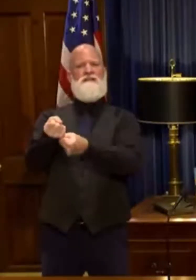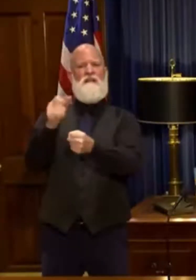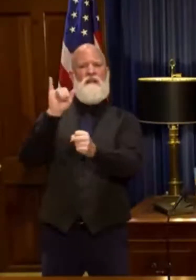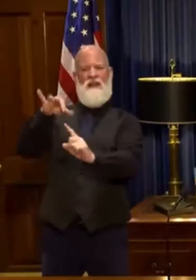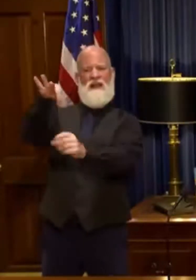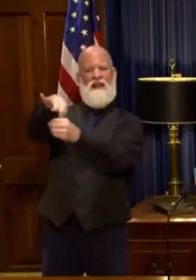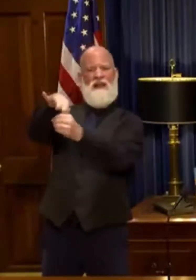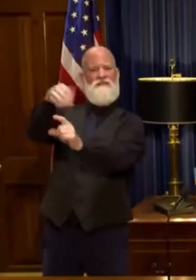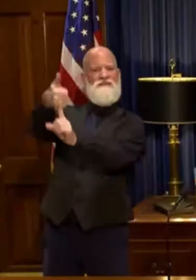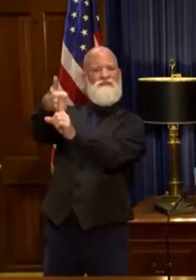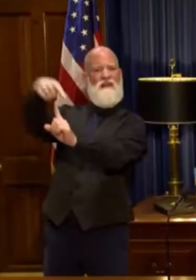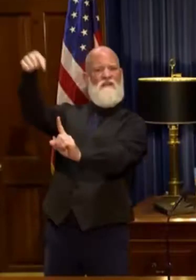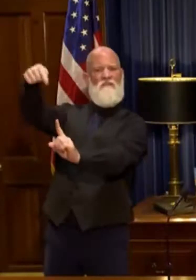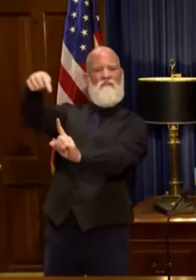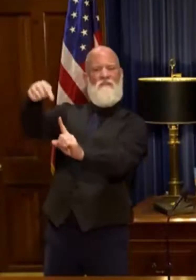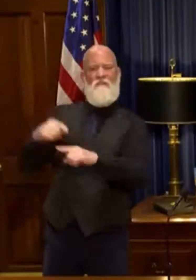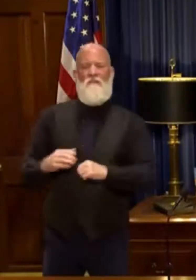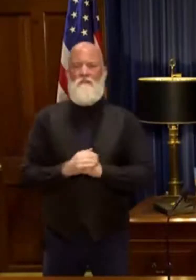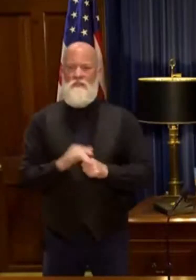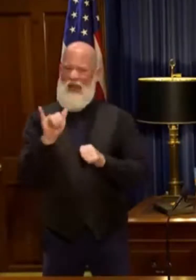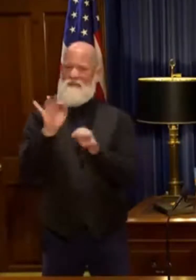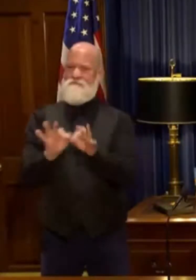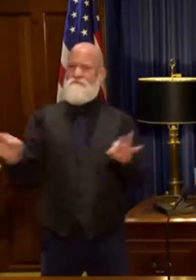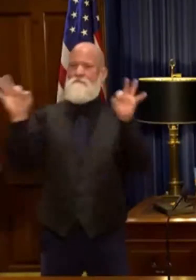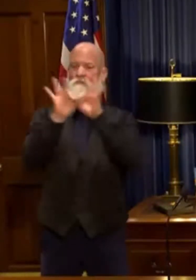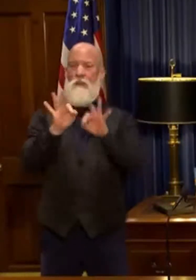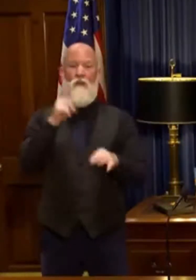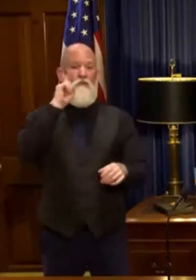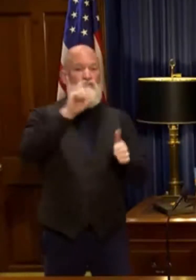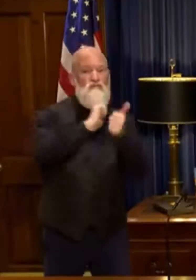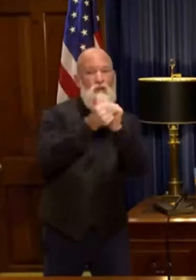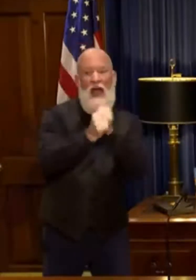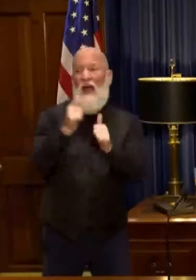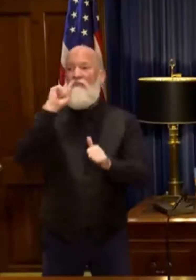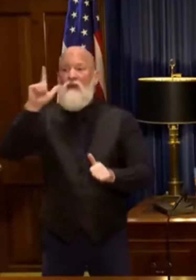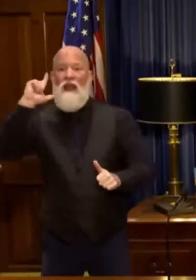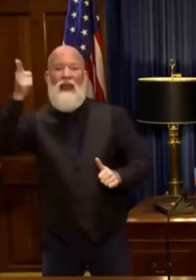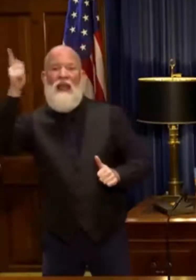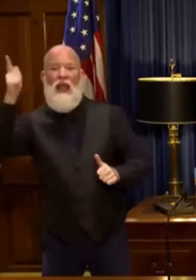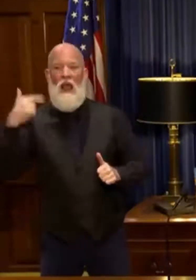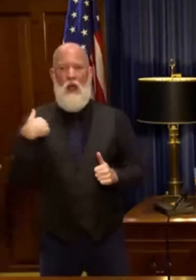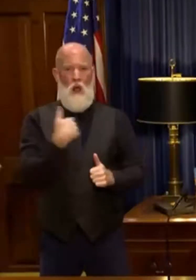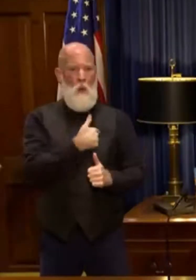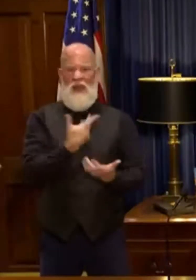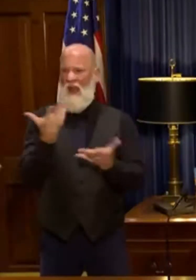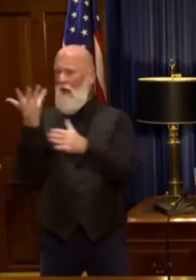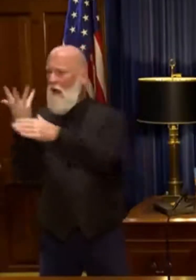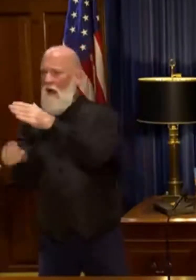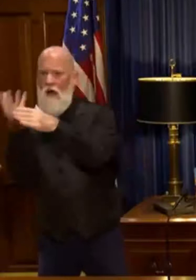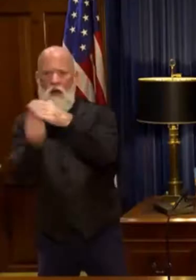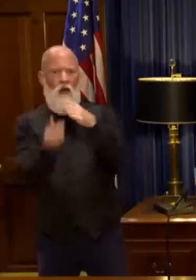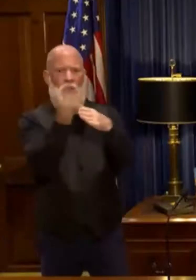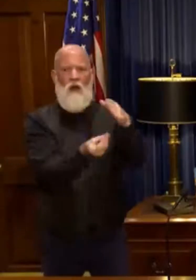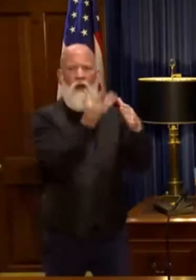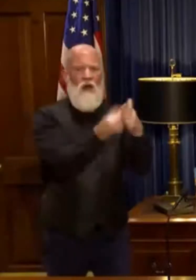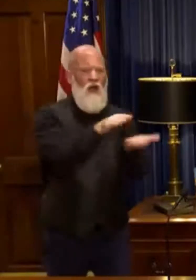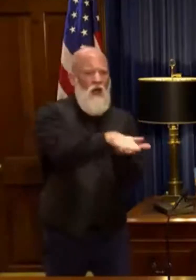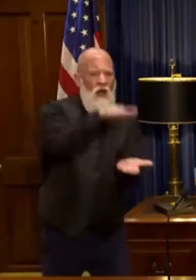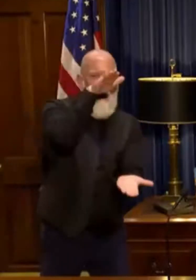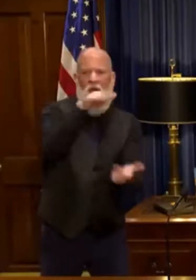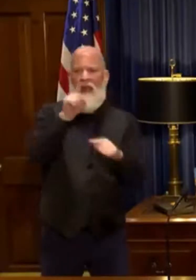runoff election, we cannot have lost memory cards or stacks of uncounted ballots. We must have